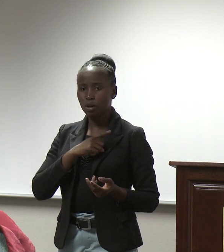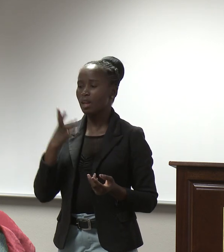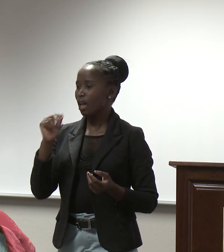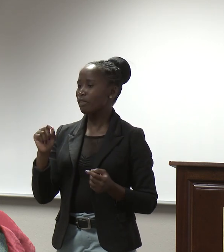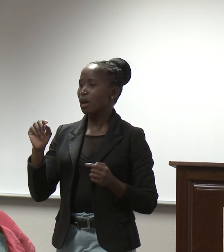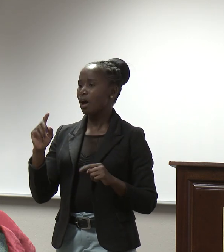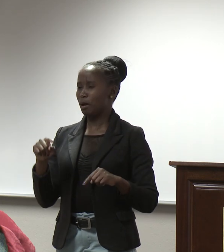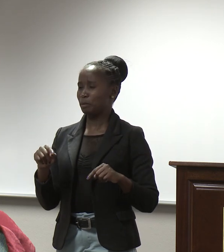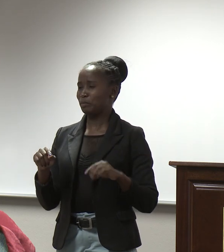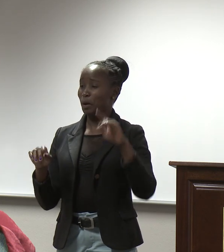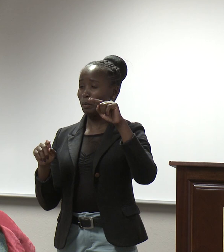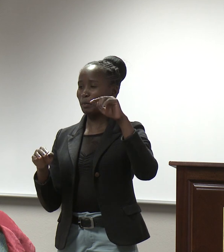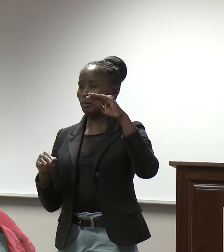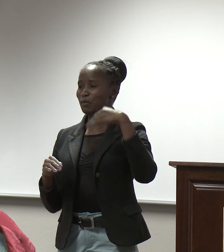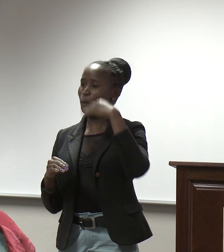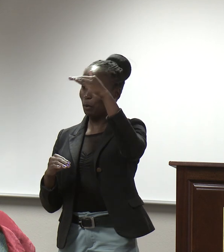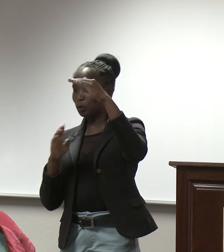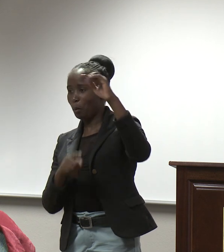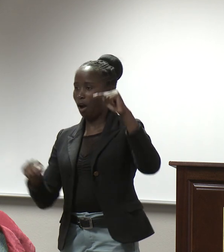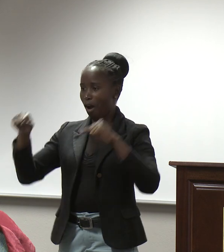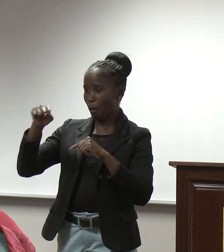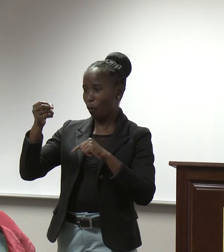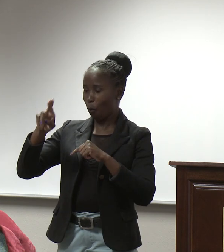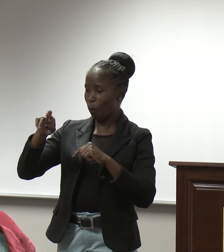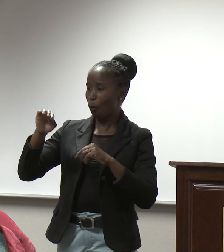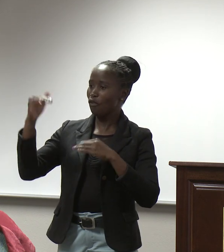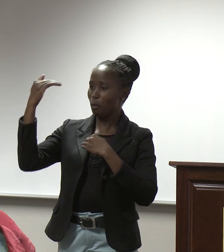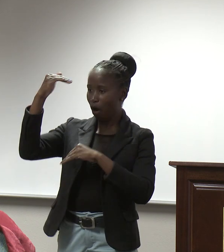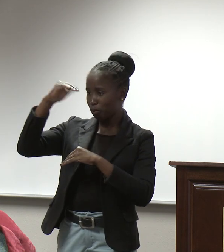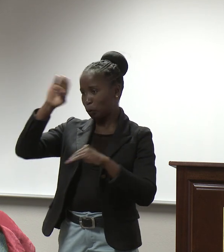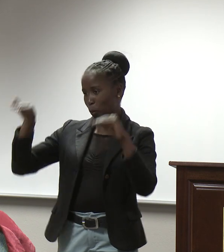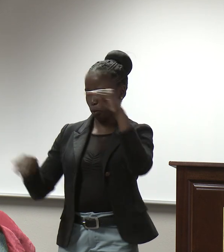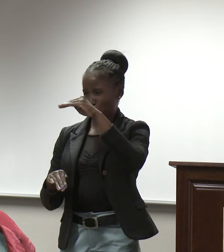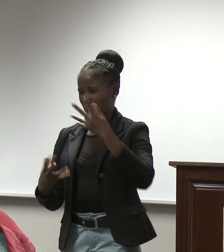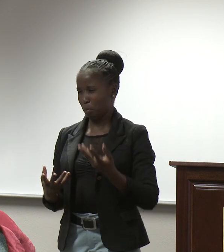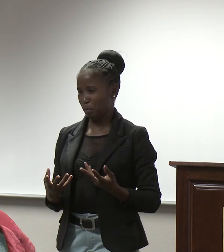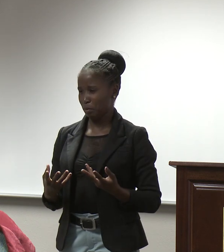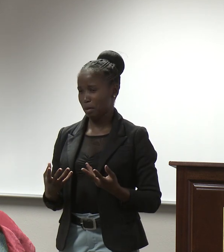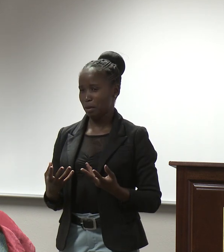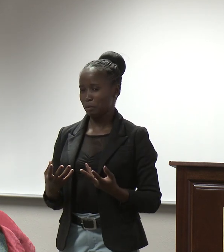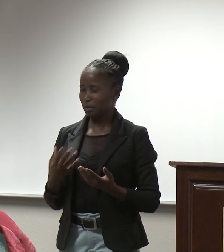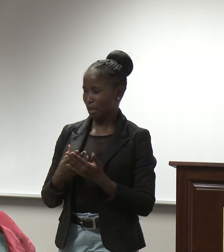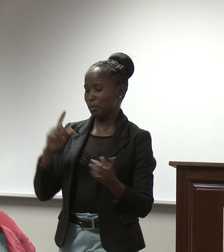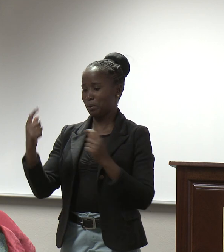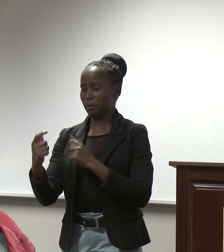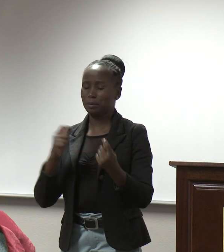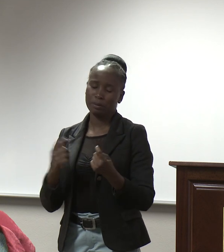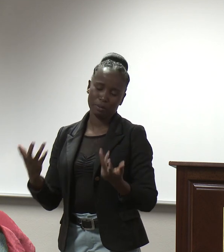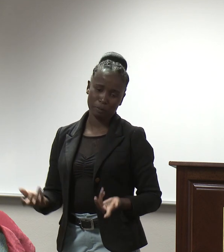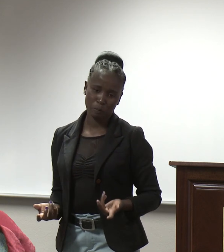type of pressures. And we are, in a sense, very much in that in one way or the other. As the